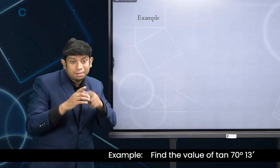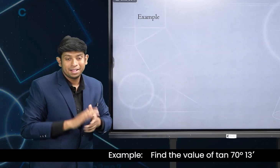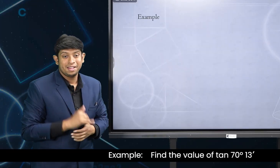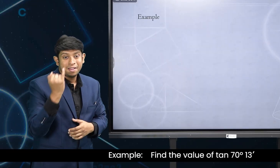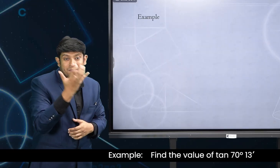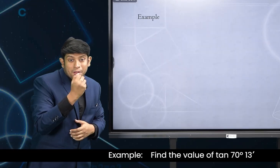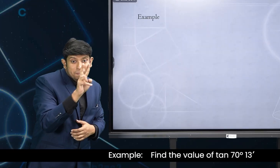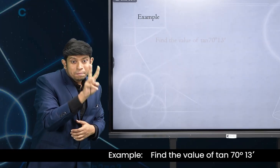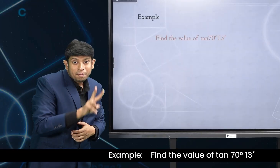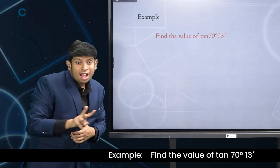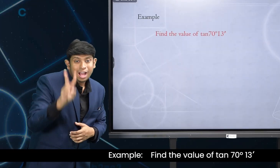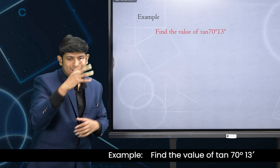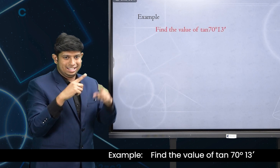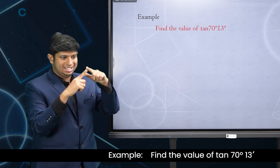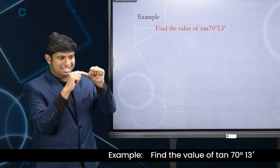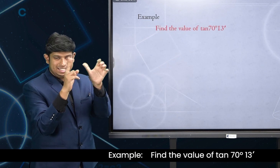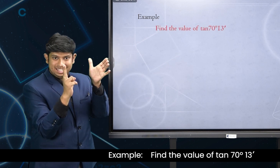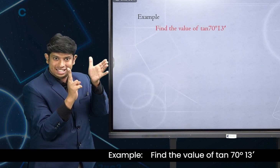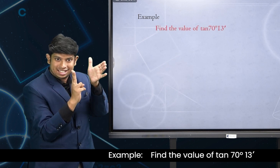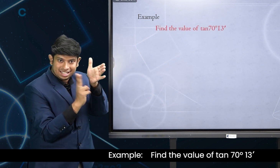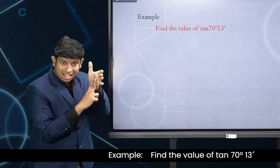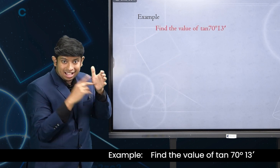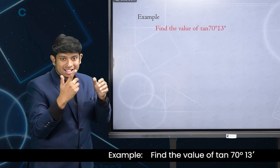Example. Find the value of tan 70 degrees 13 minutes.